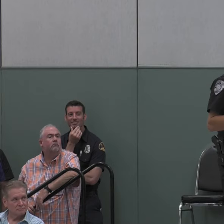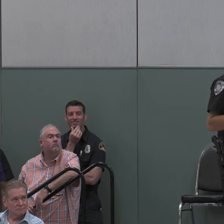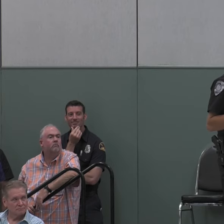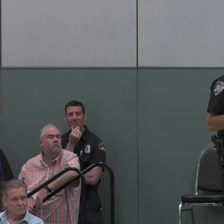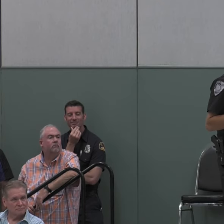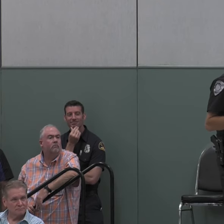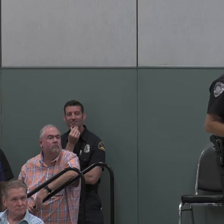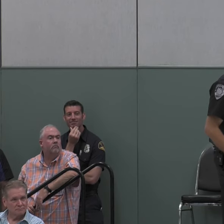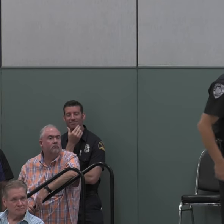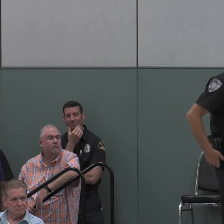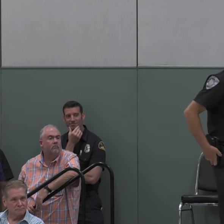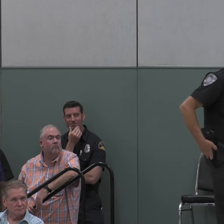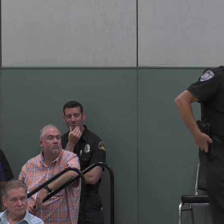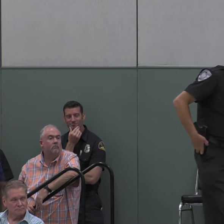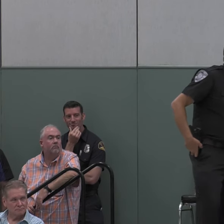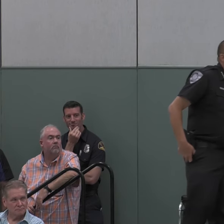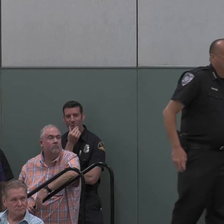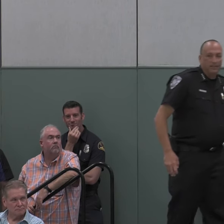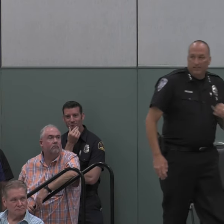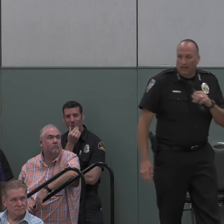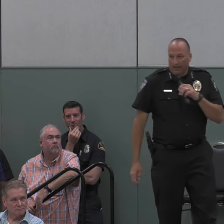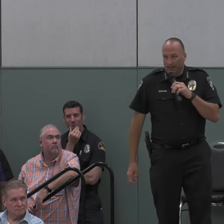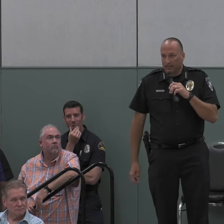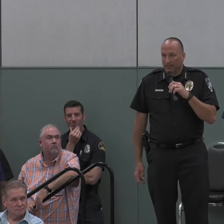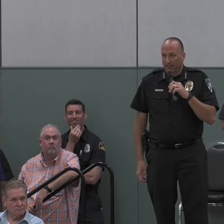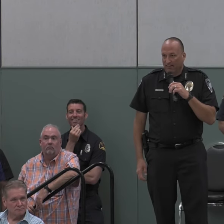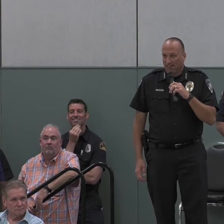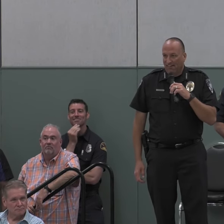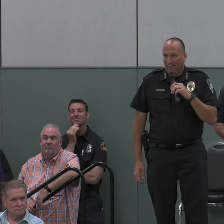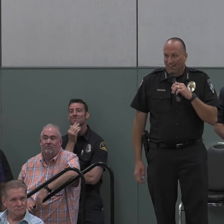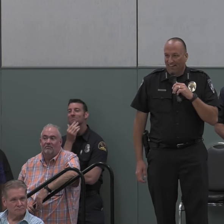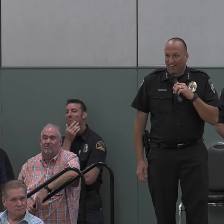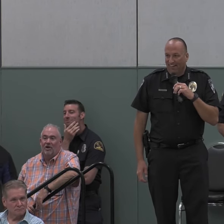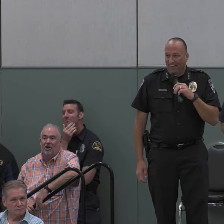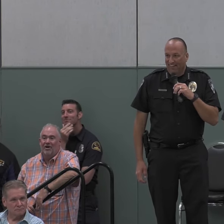Can I come in my personal vehicle? Honey?